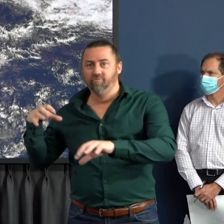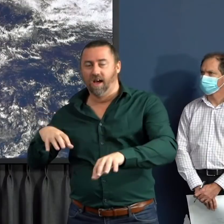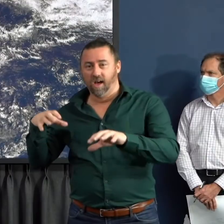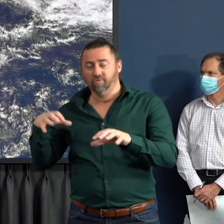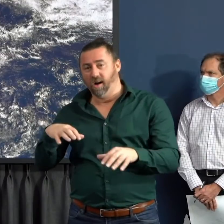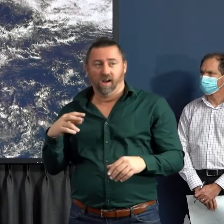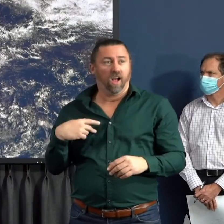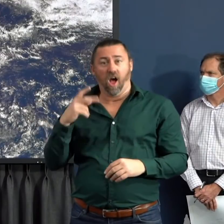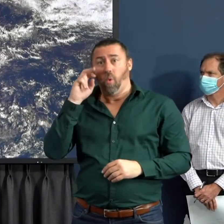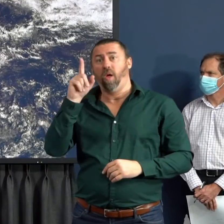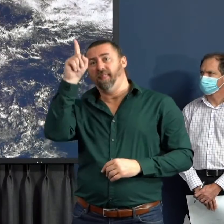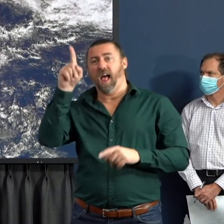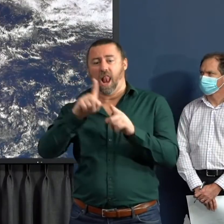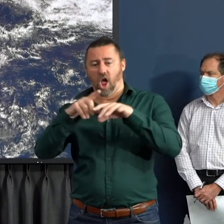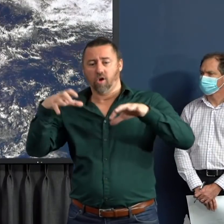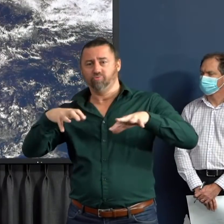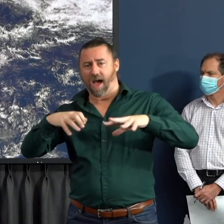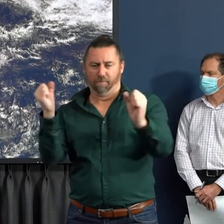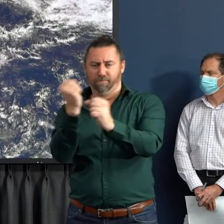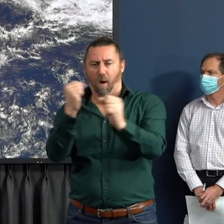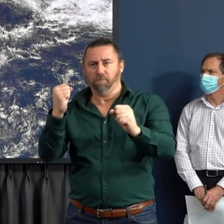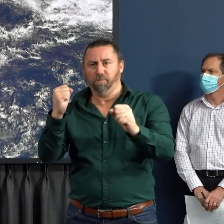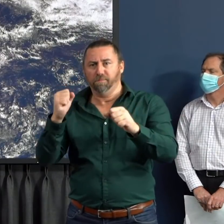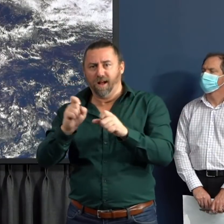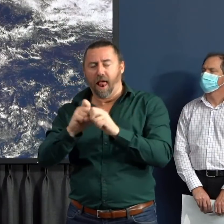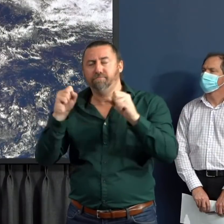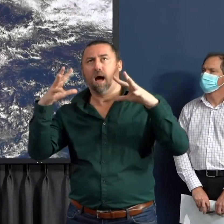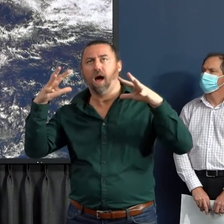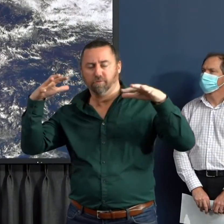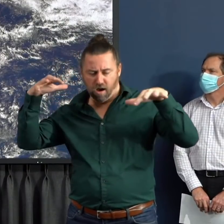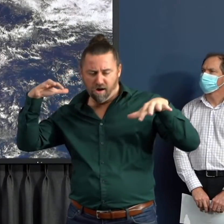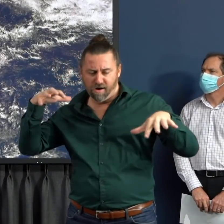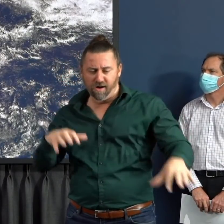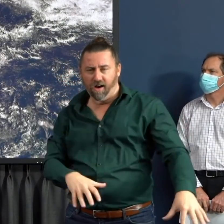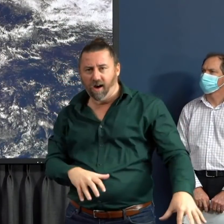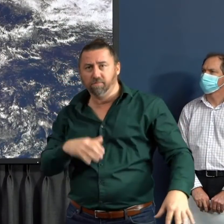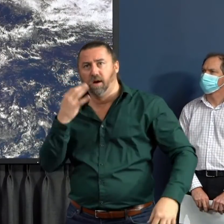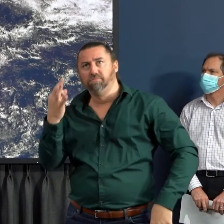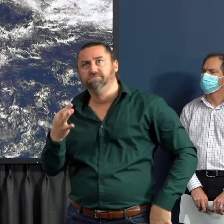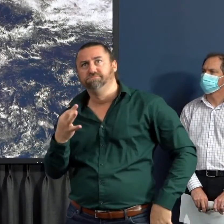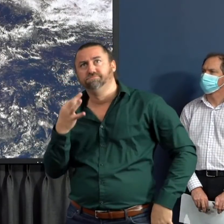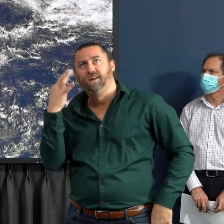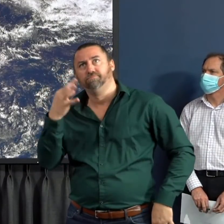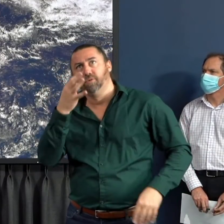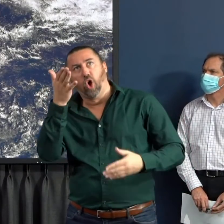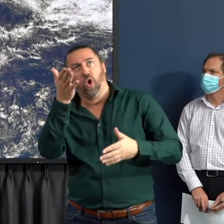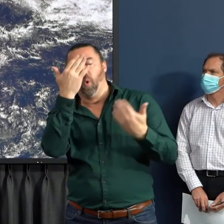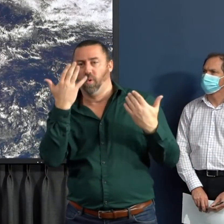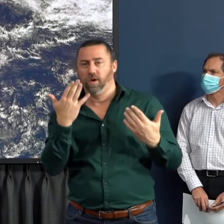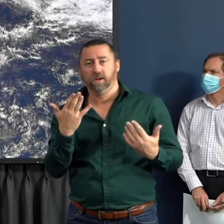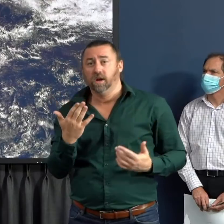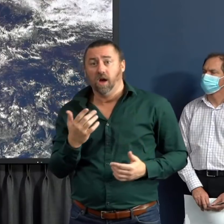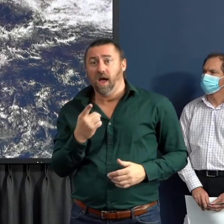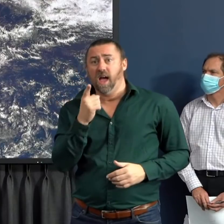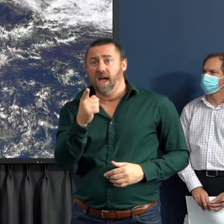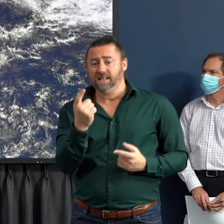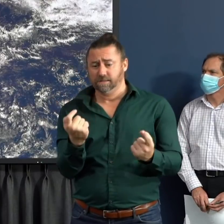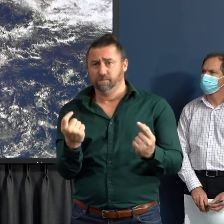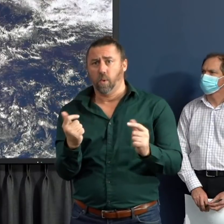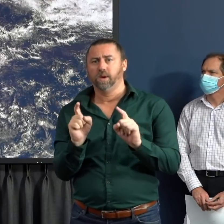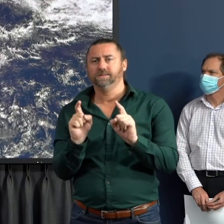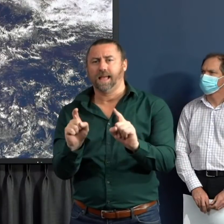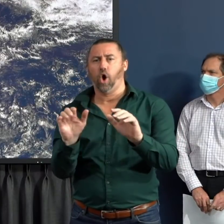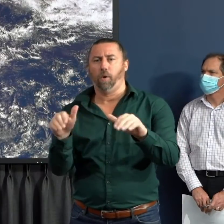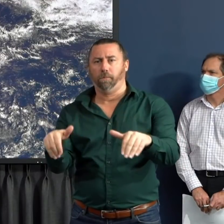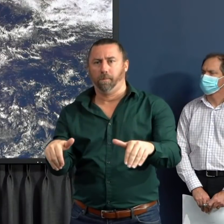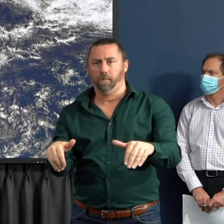above southeast Queensland and it continues to come down. I can't stress enough, people need to stay at home. People did the